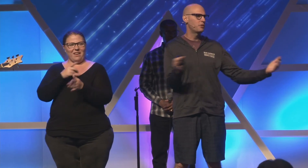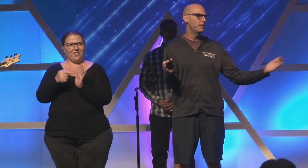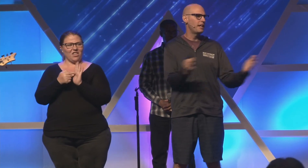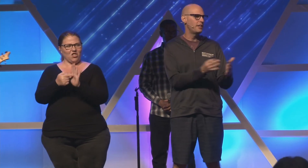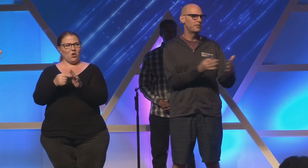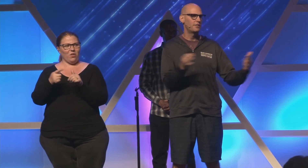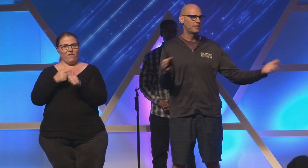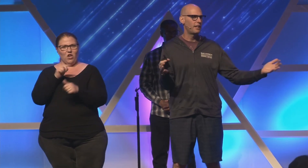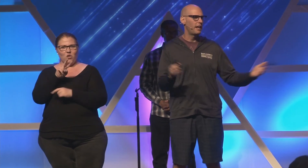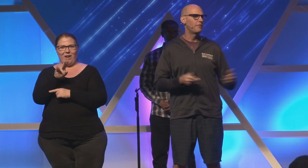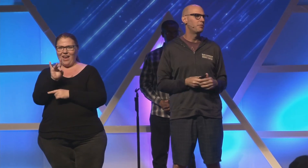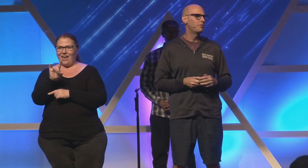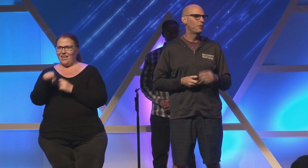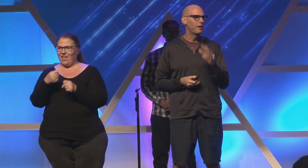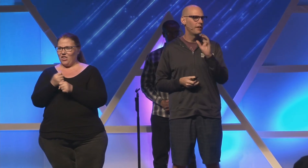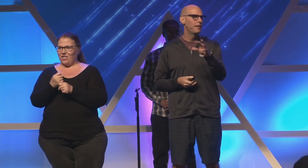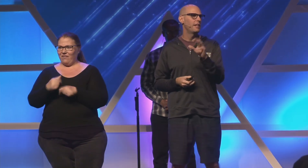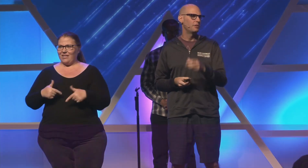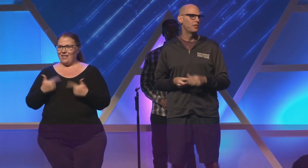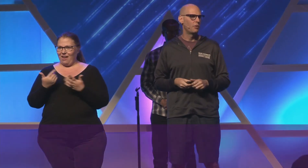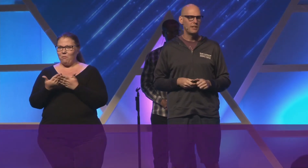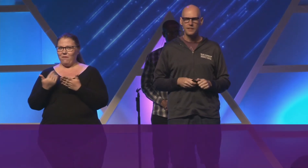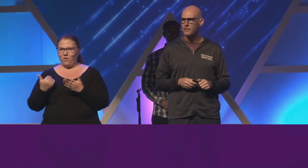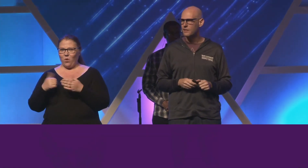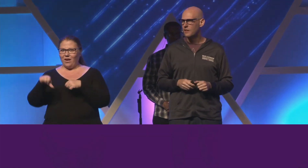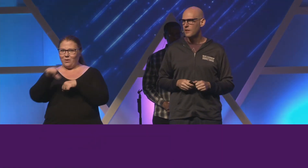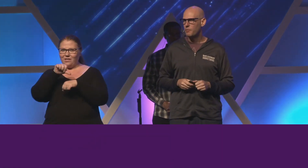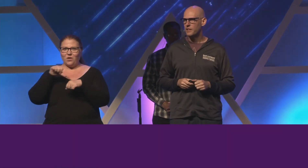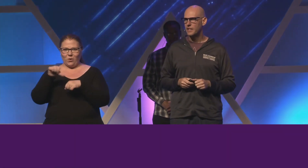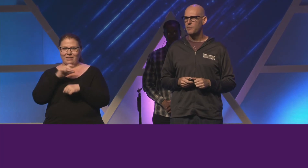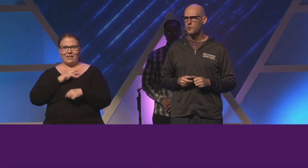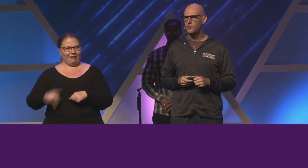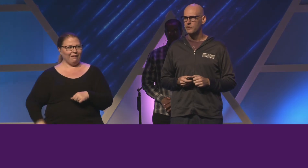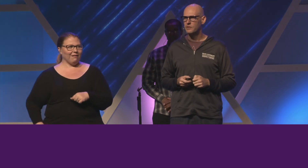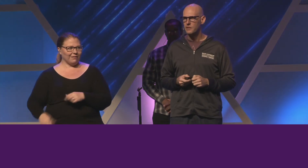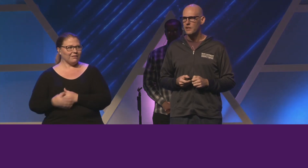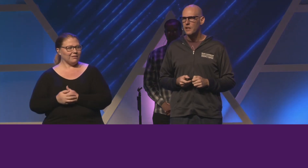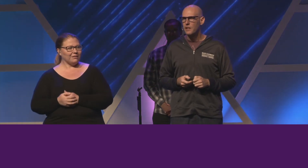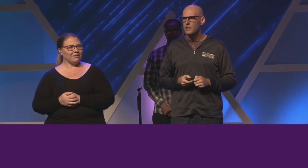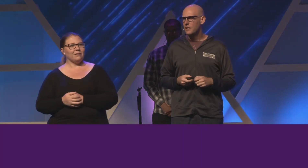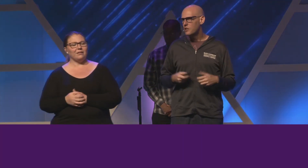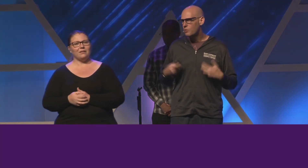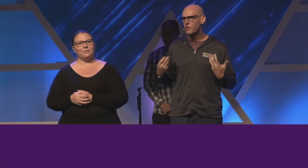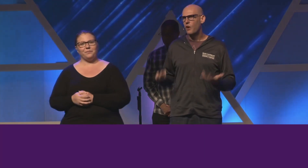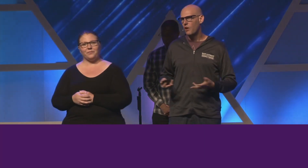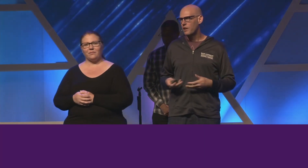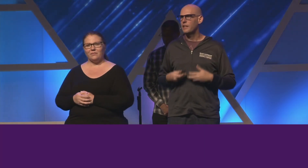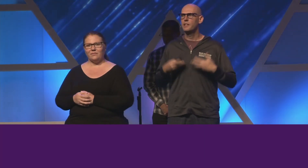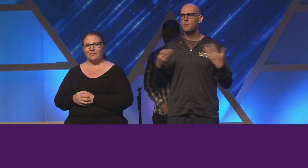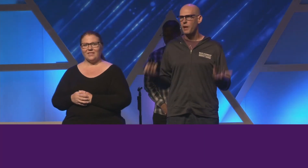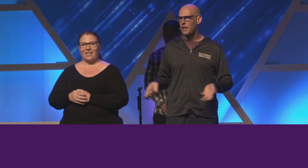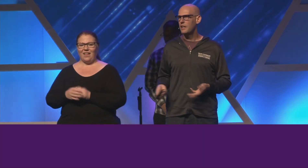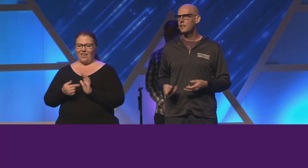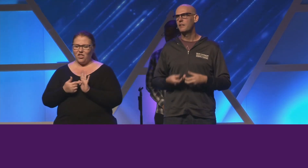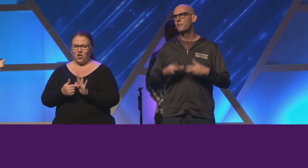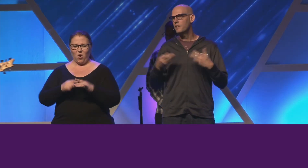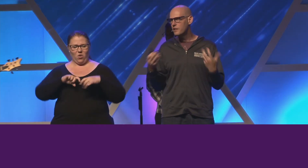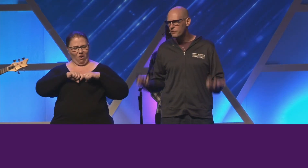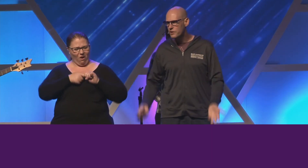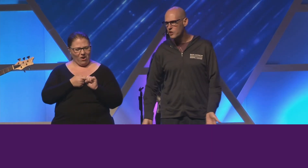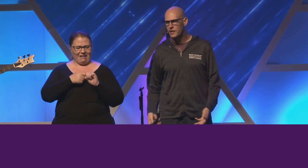first 28 years of his life before he was anointed by Samuel. They deal with the heartache and the pain